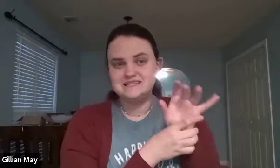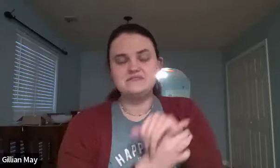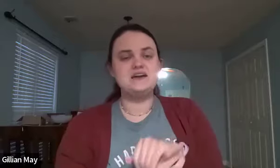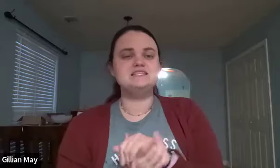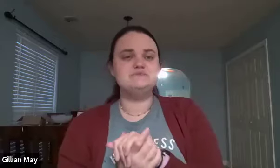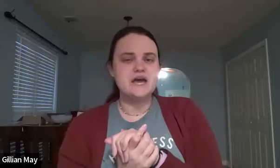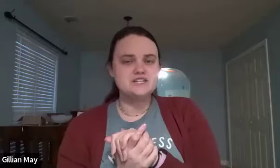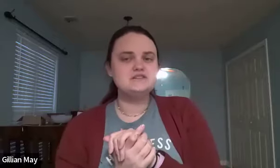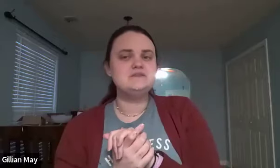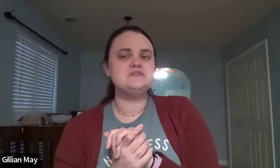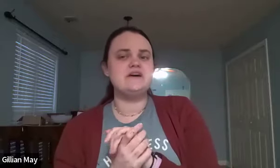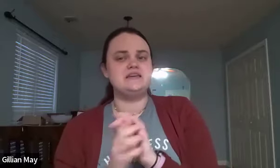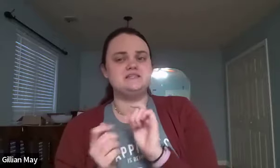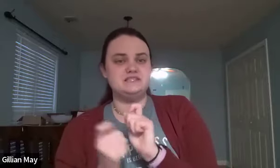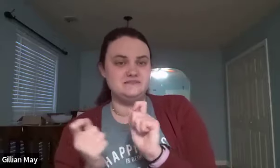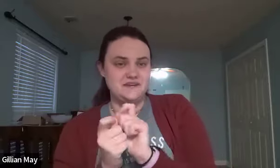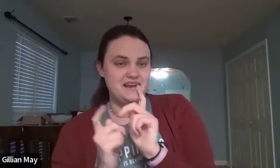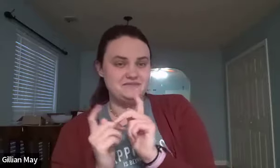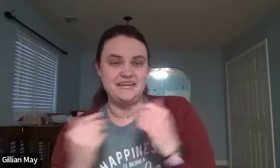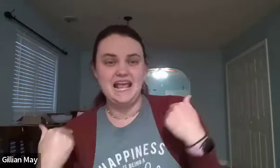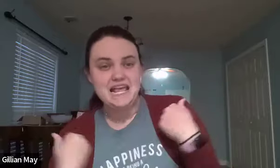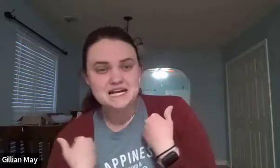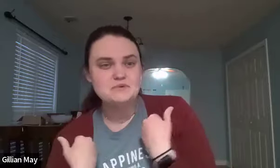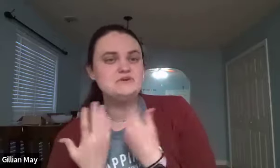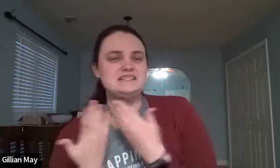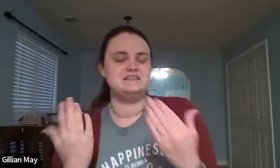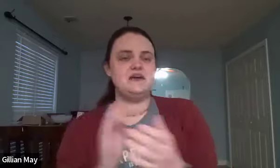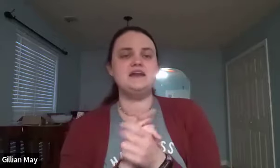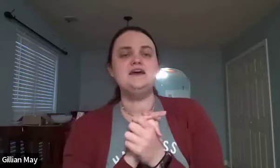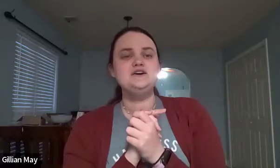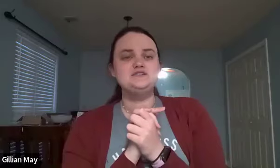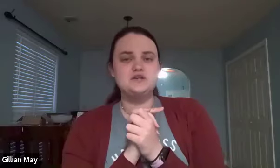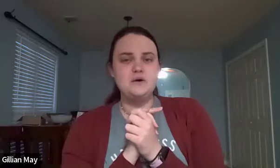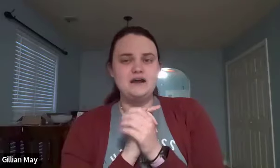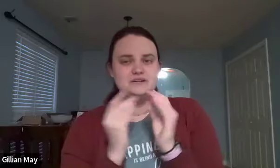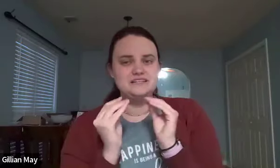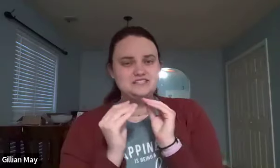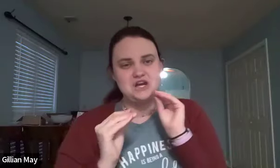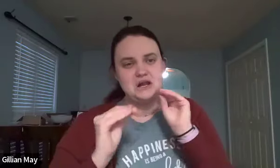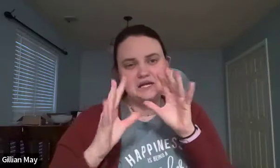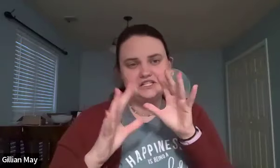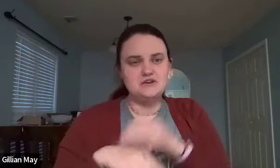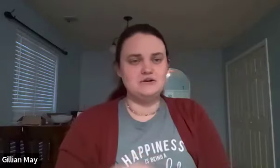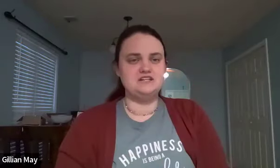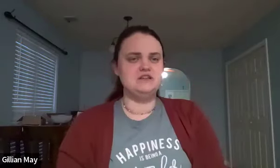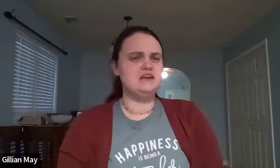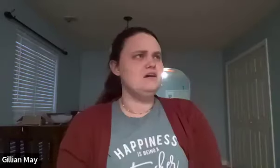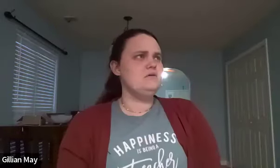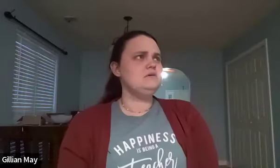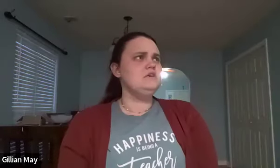like that, especially with like specific kind of like animals, things like that. So I always like to just kind of let y'all know in case you're like, well,